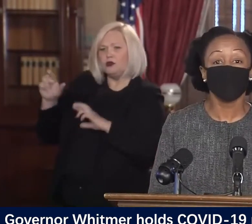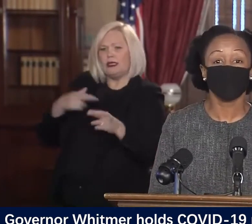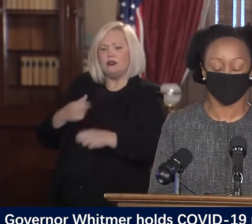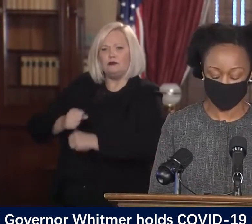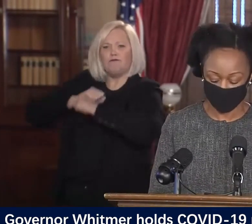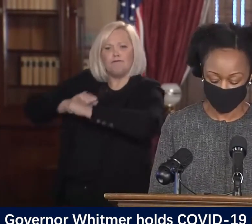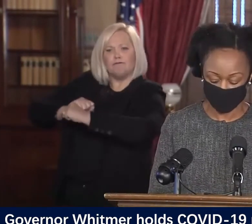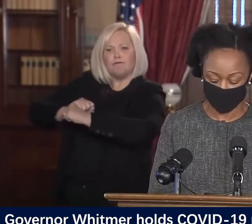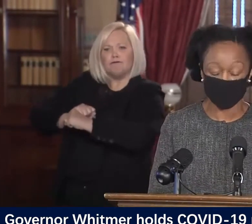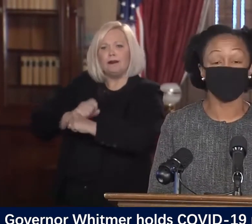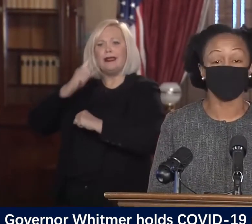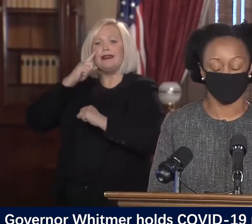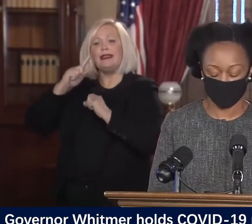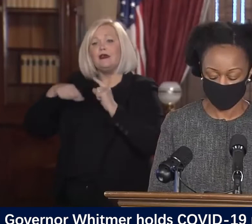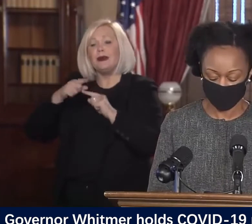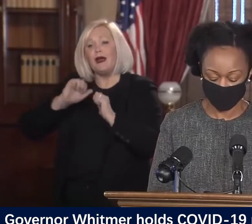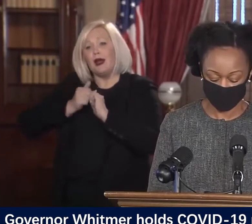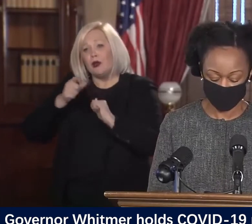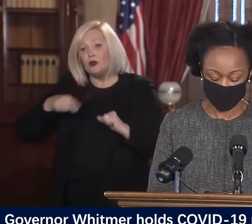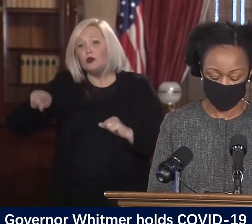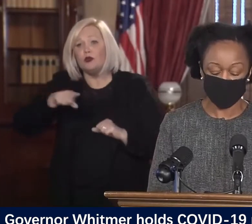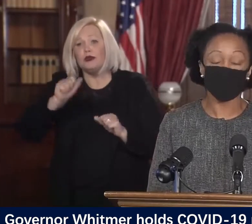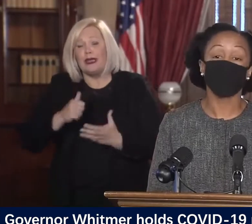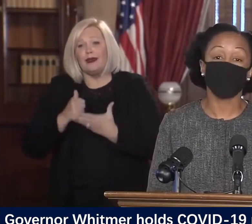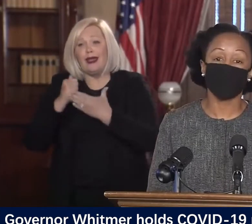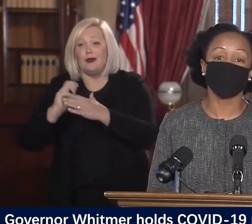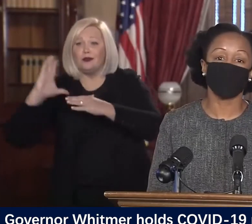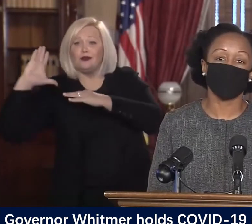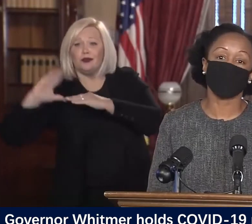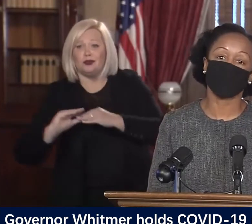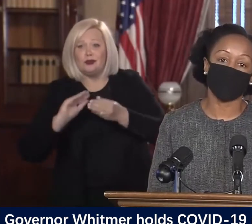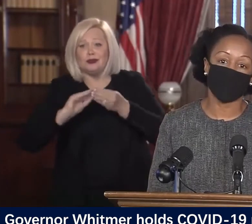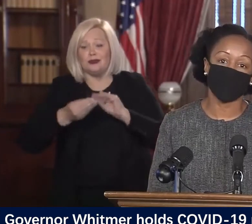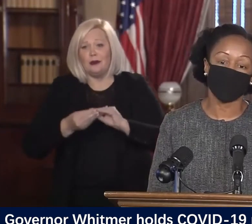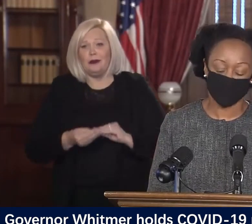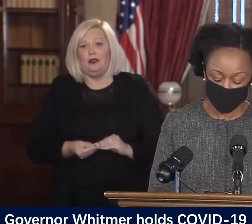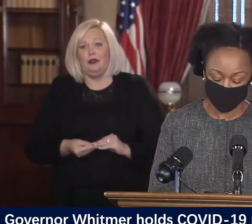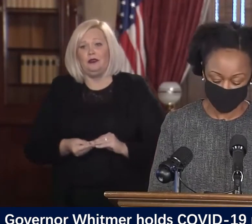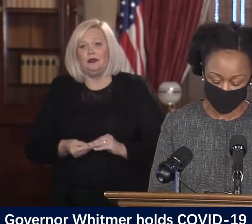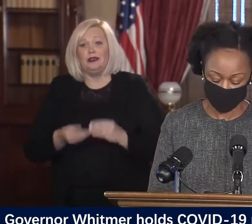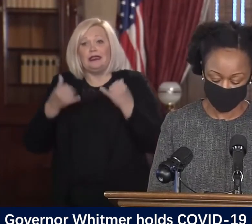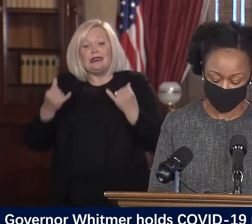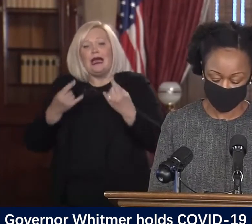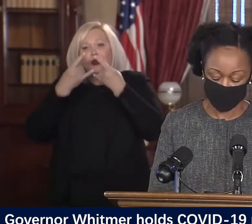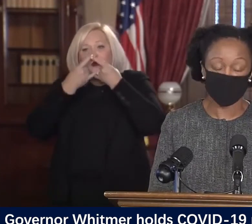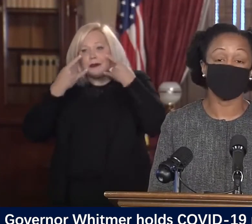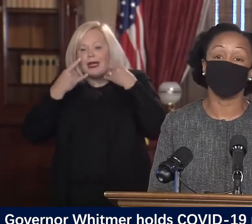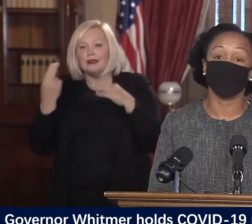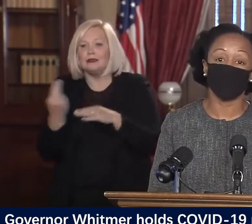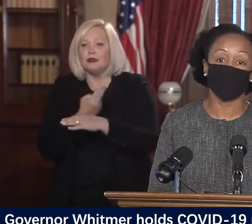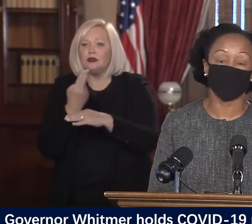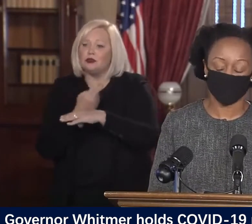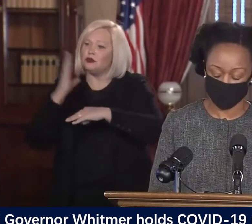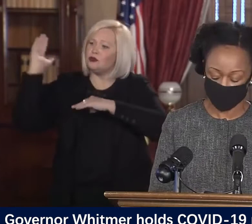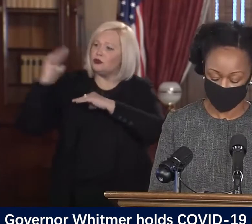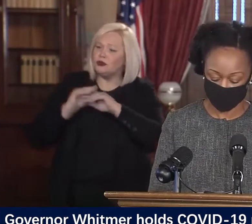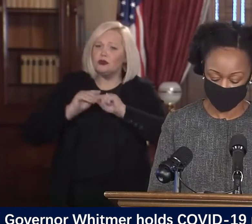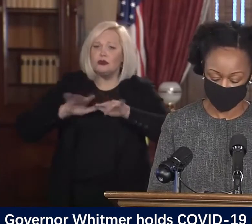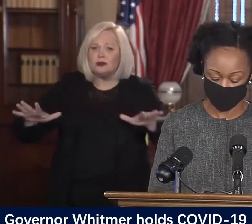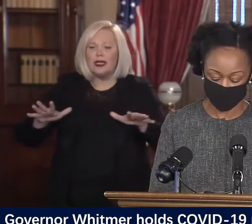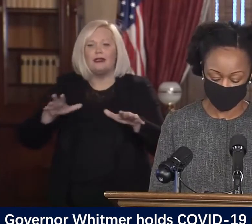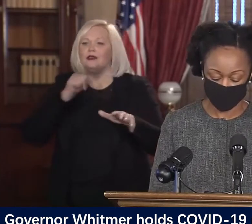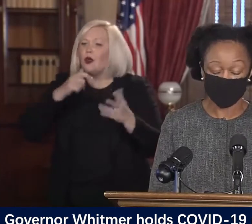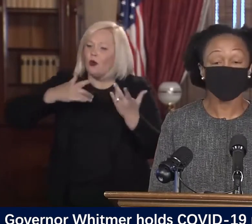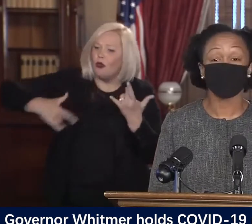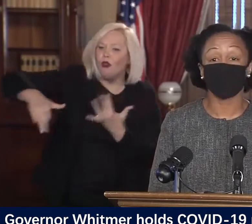how you can play a role in ending the pandemic. Wear your mask now so you can prevent the spread and avoid indoor